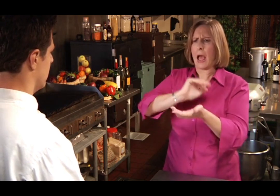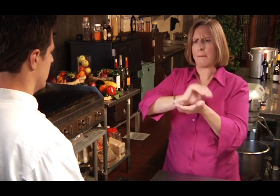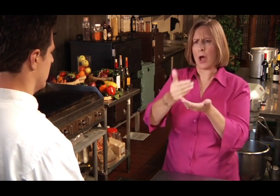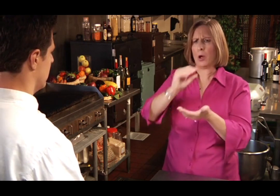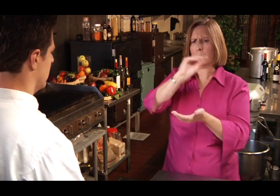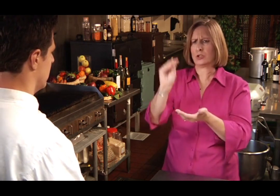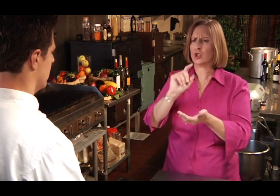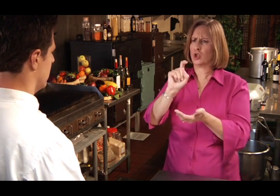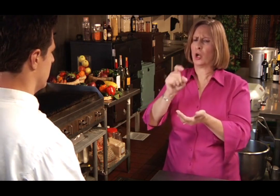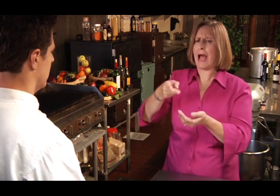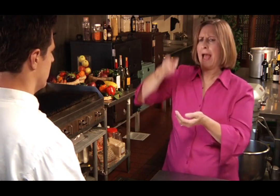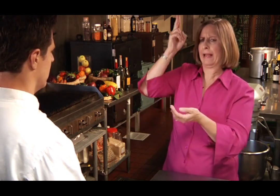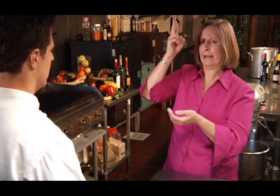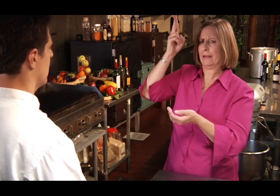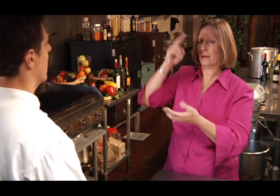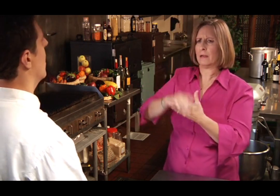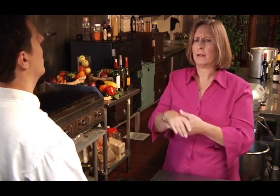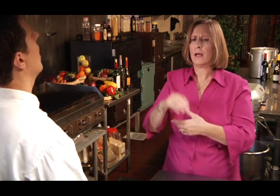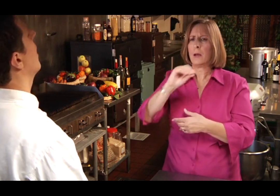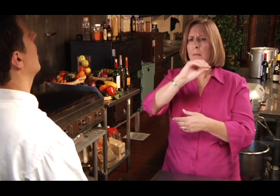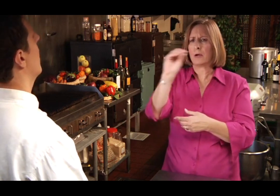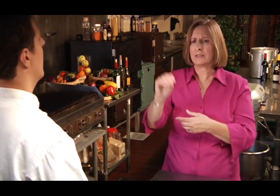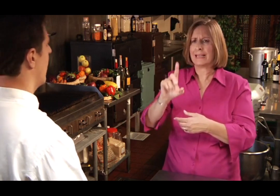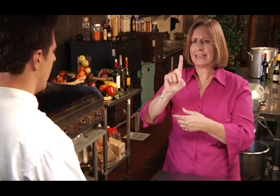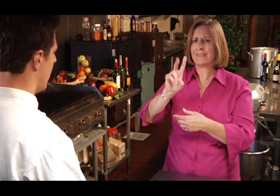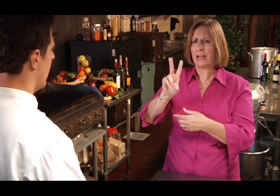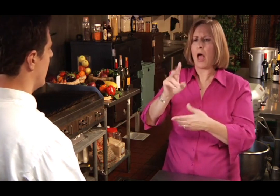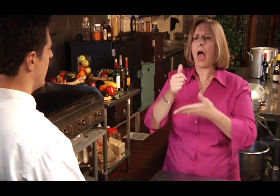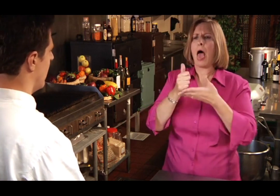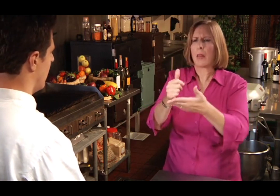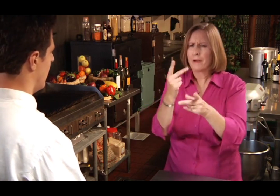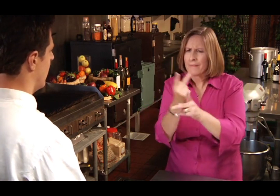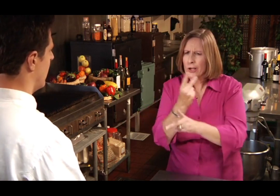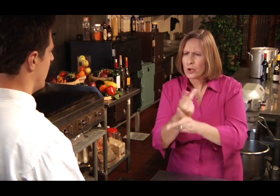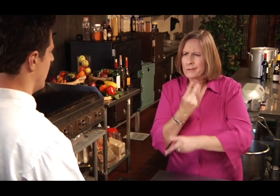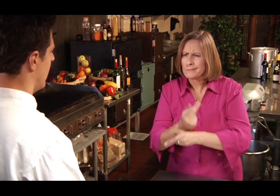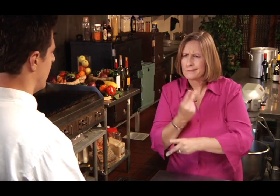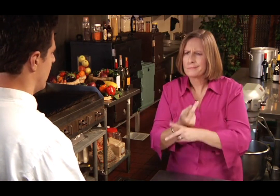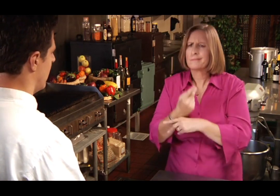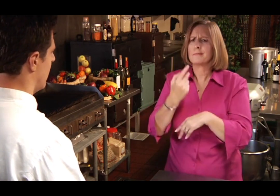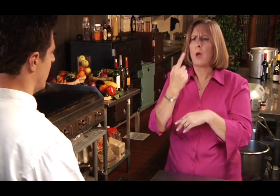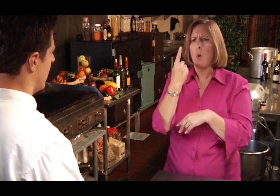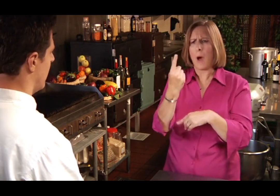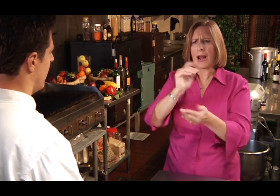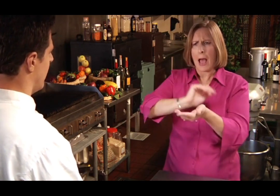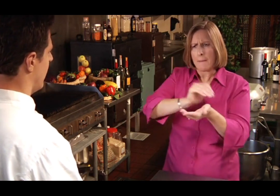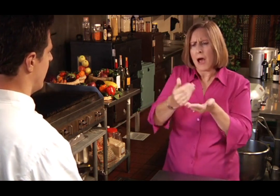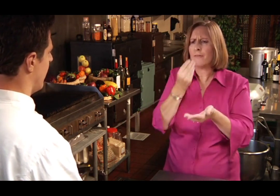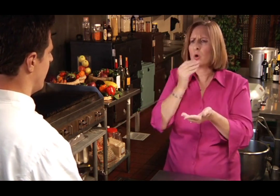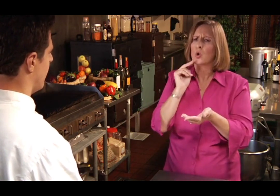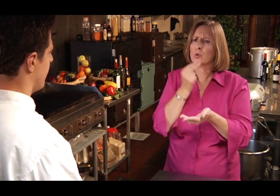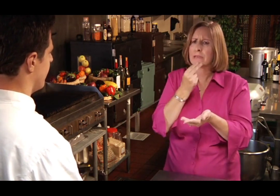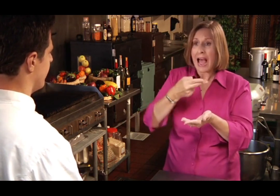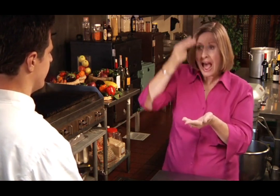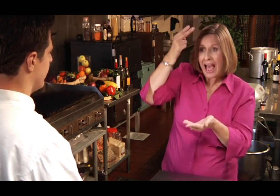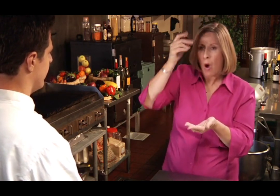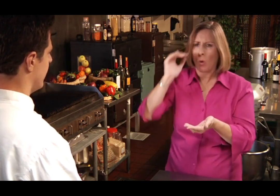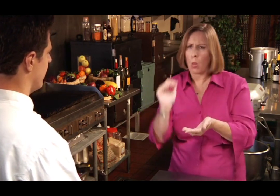iron, and calcium. The percent daily value helps you determine if a serving of food is high or low in a